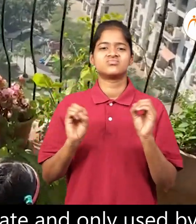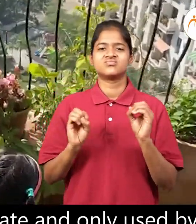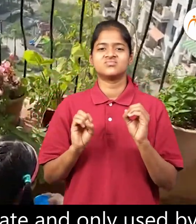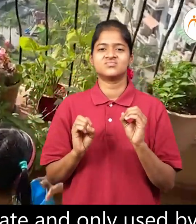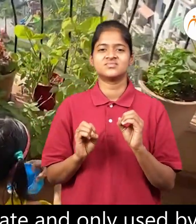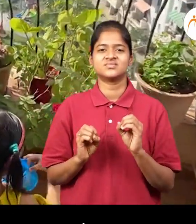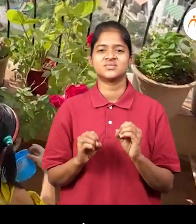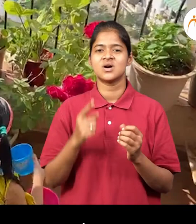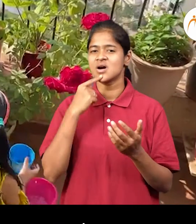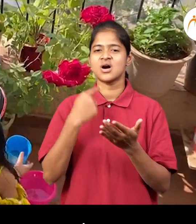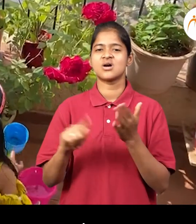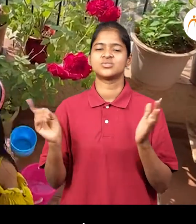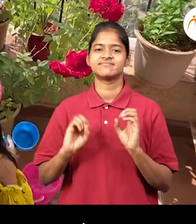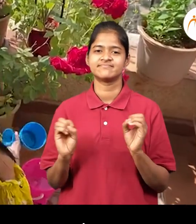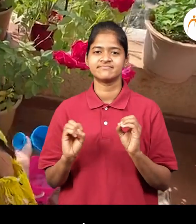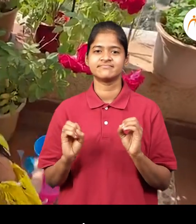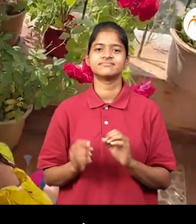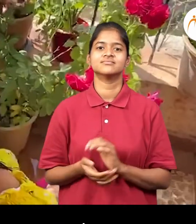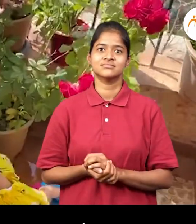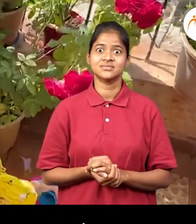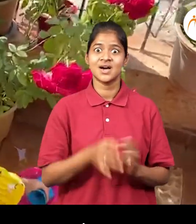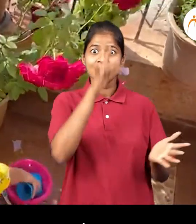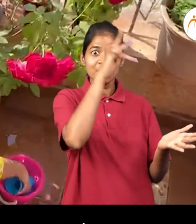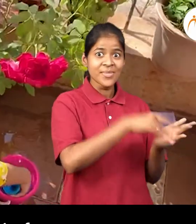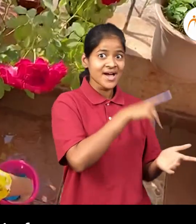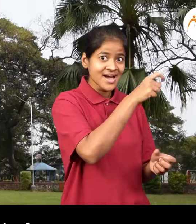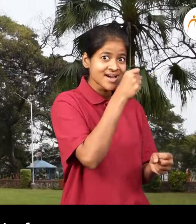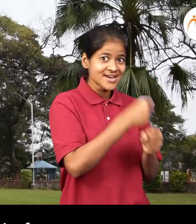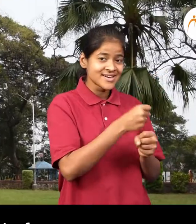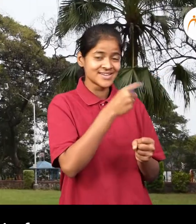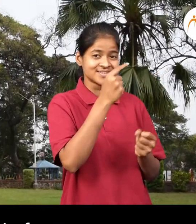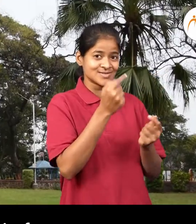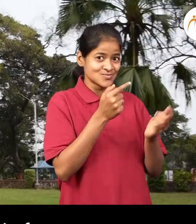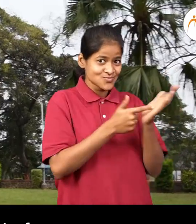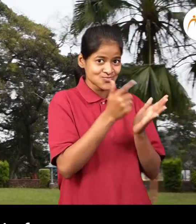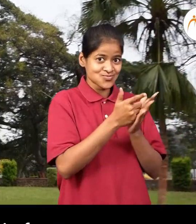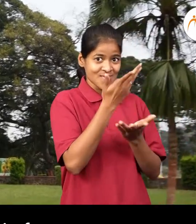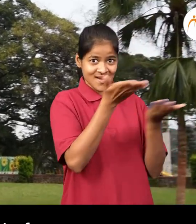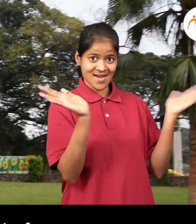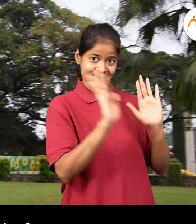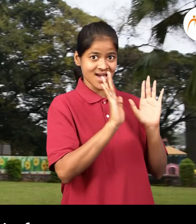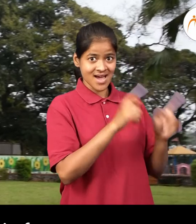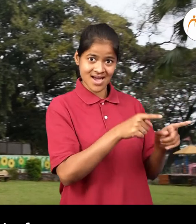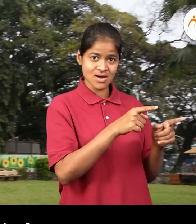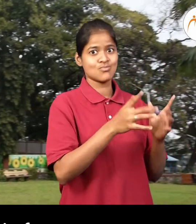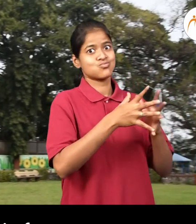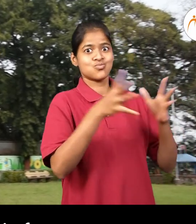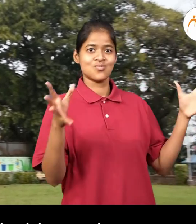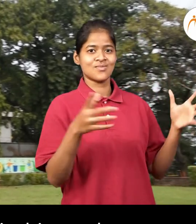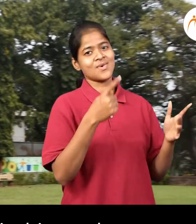that home everyone cannot come here a public garden is for everyone